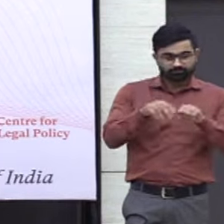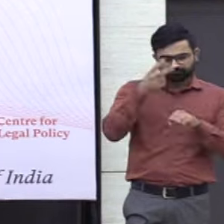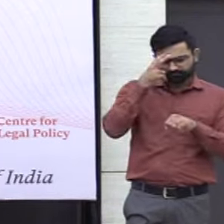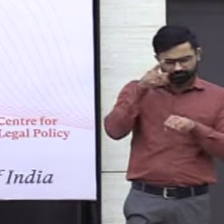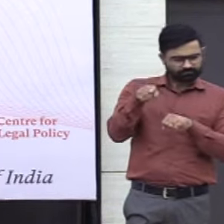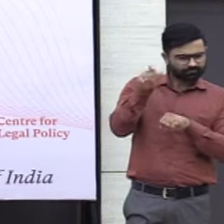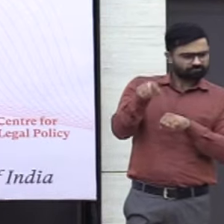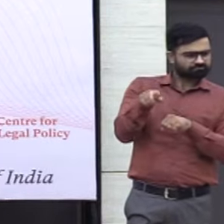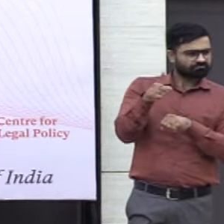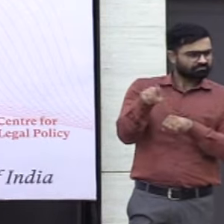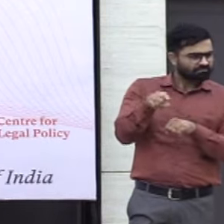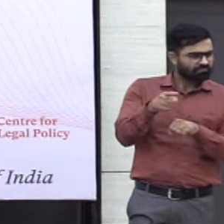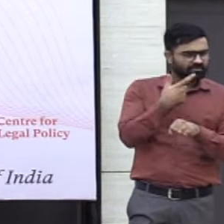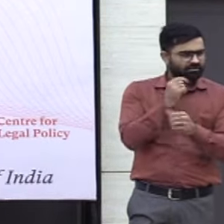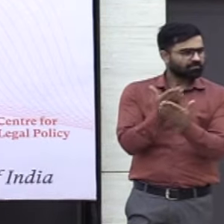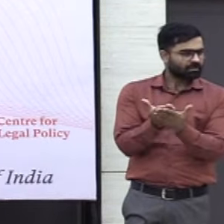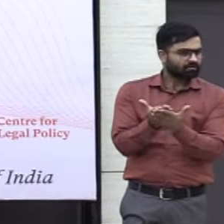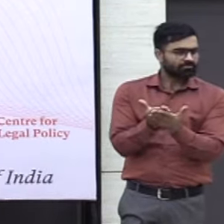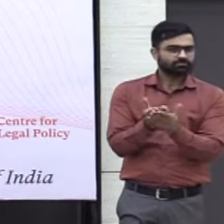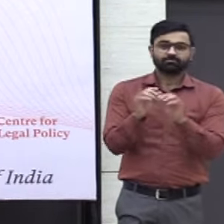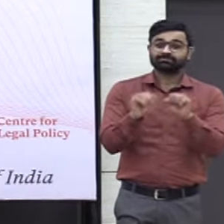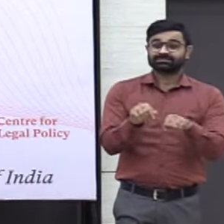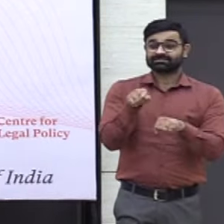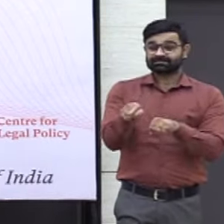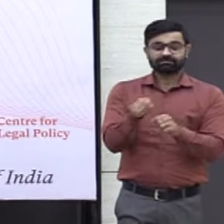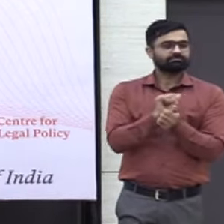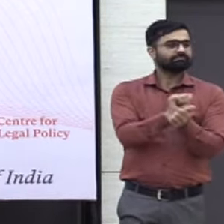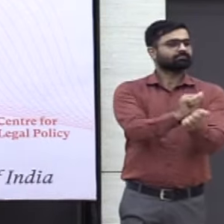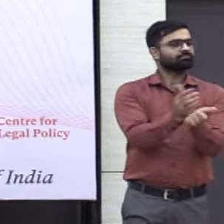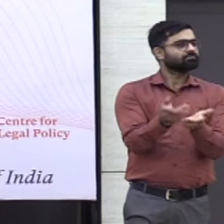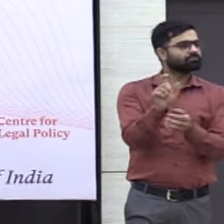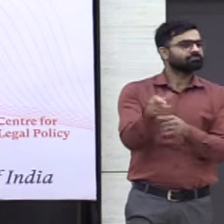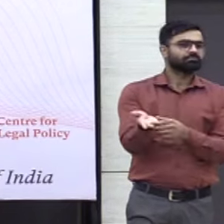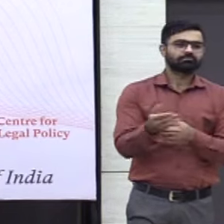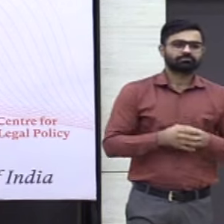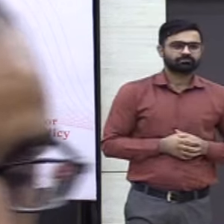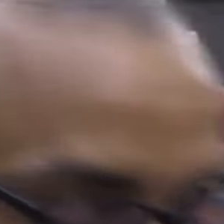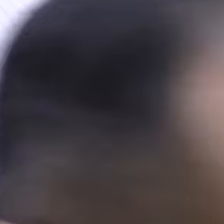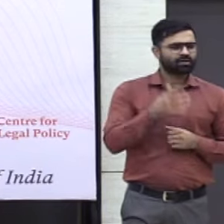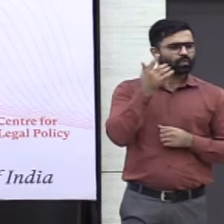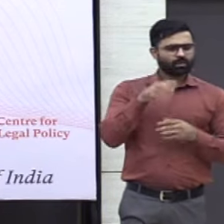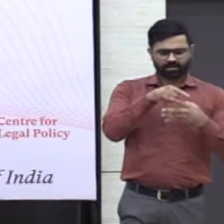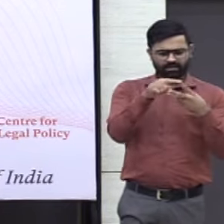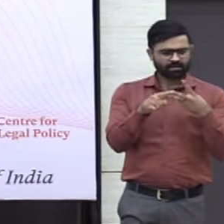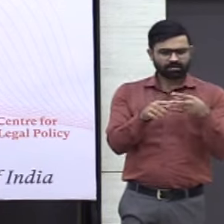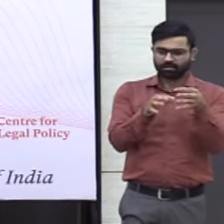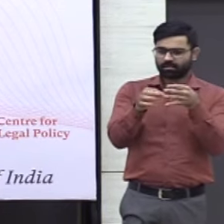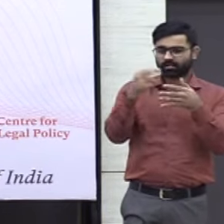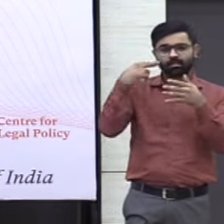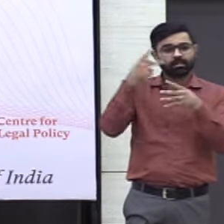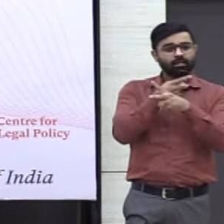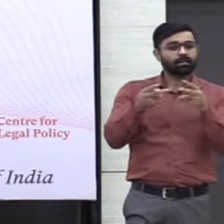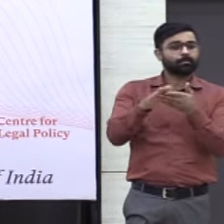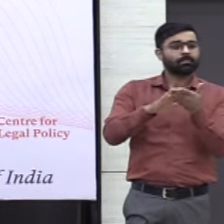suspect. So obviously, he's going to arrest the person. And why have three expressions?